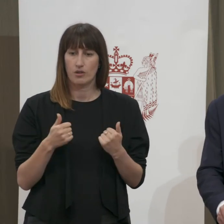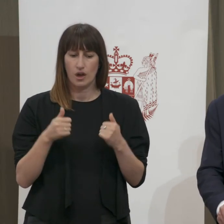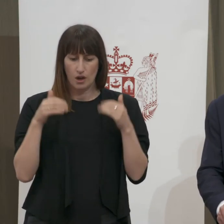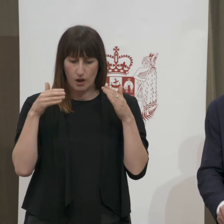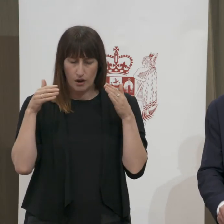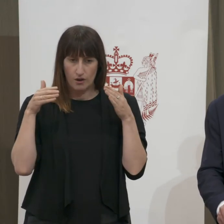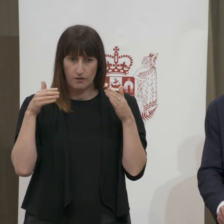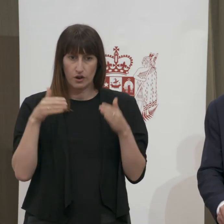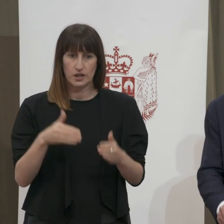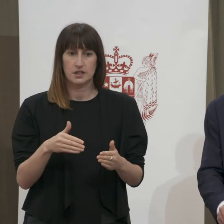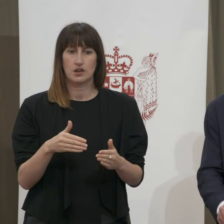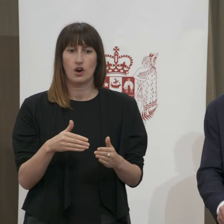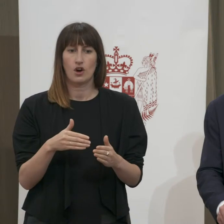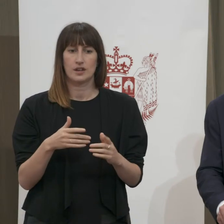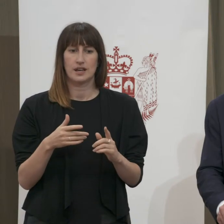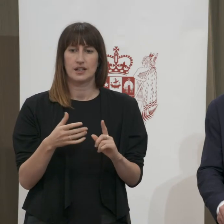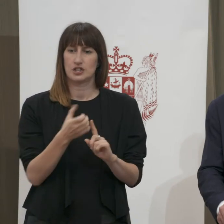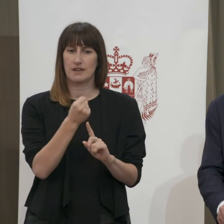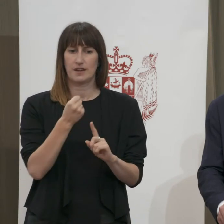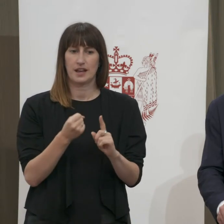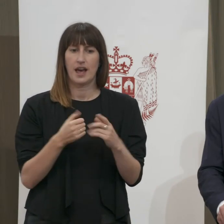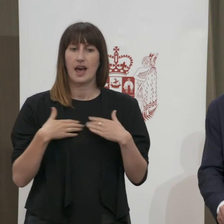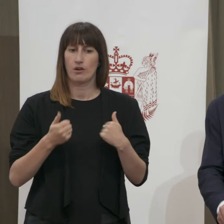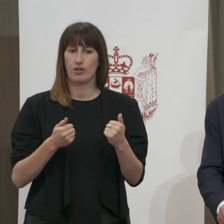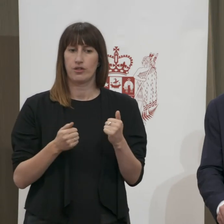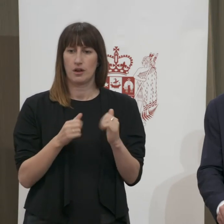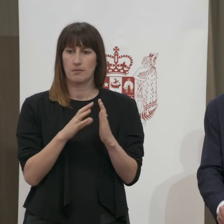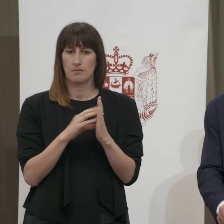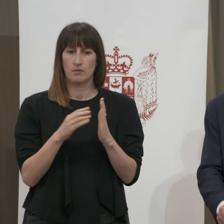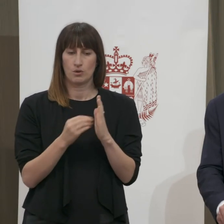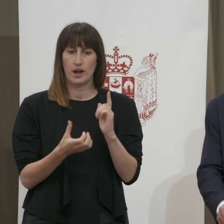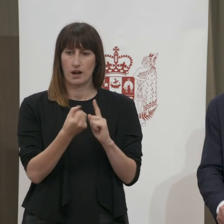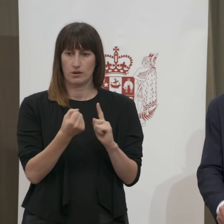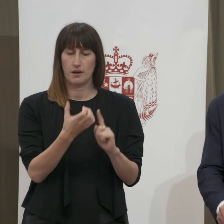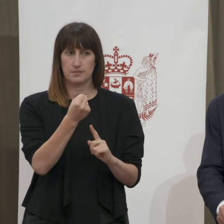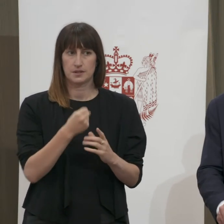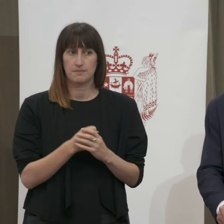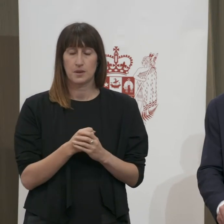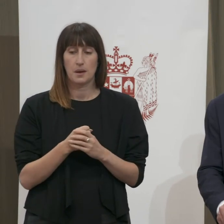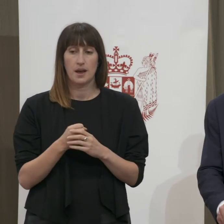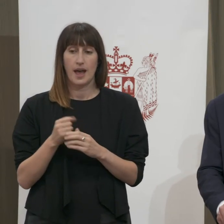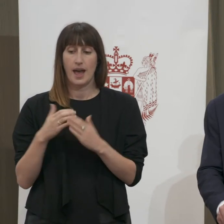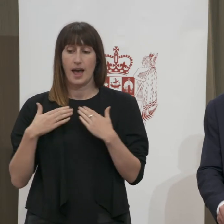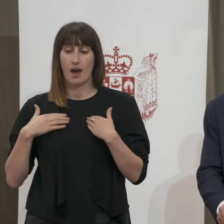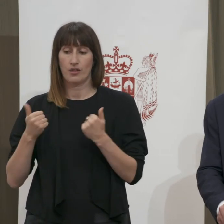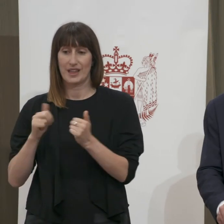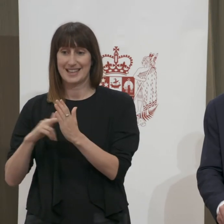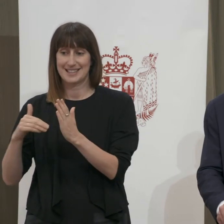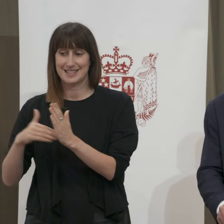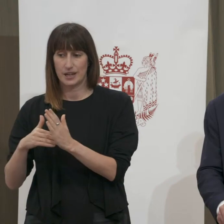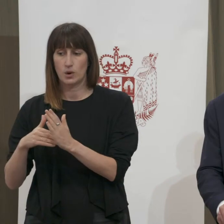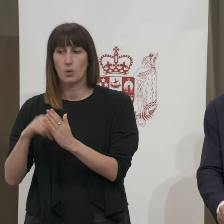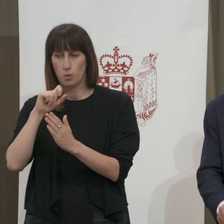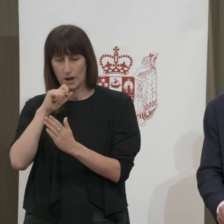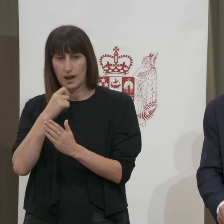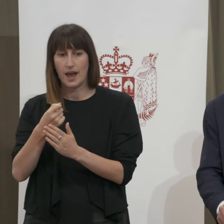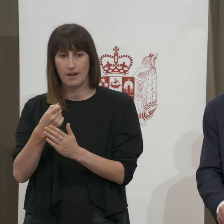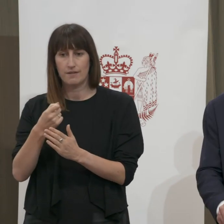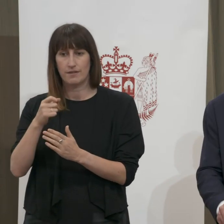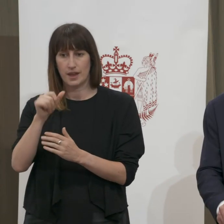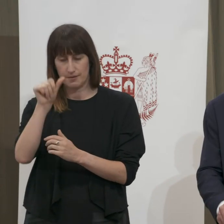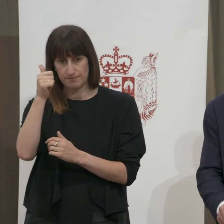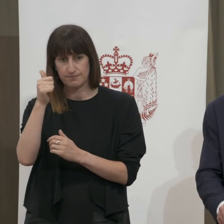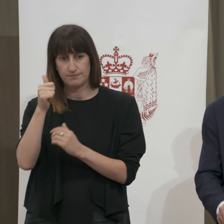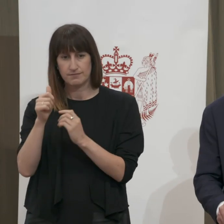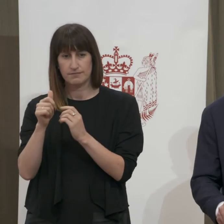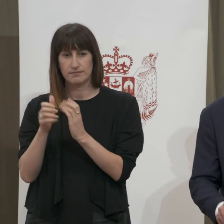Whau goals. And we will similarly ensure Health NZ has the capability to develop and deliver a national health